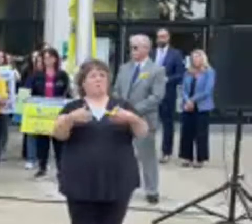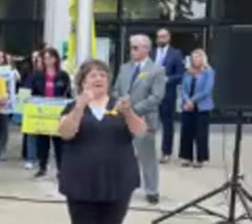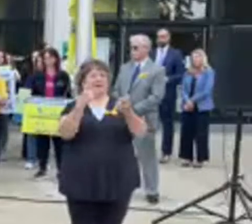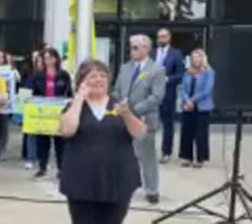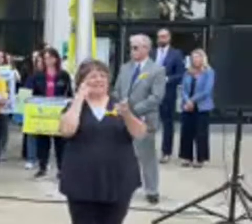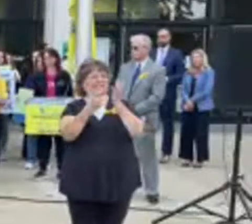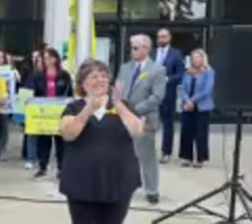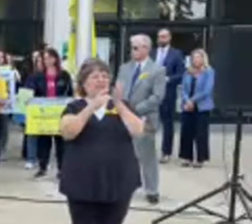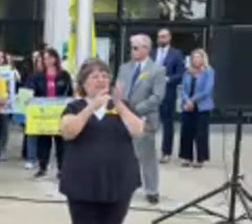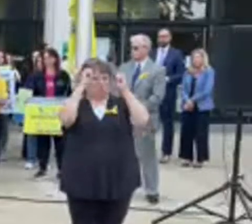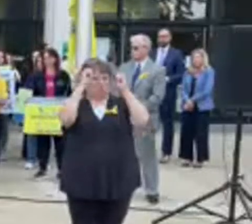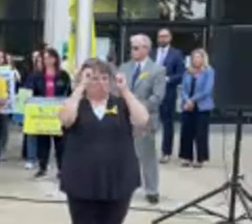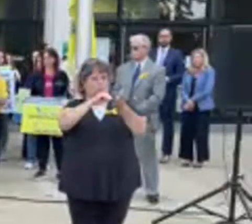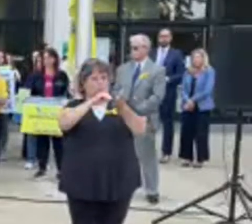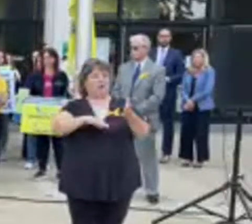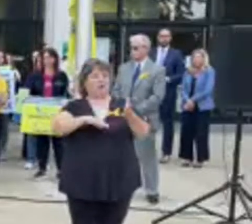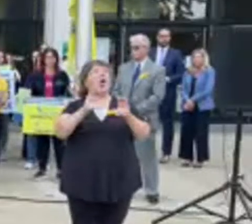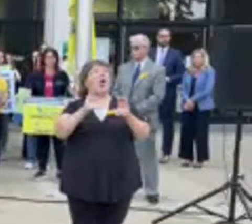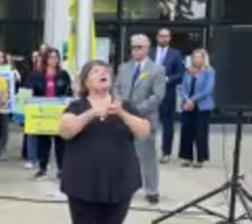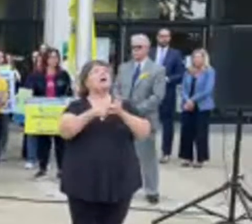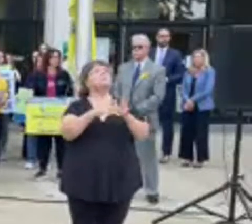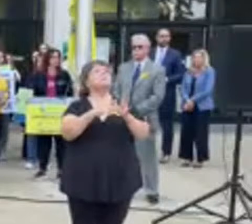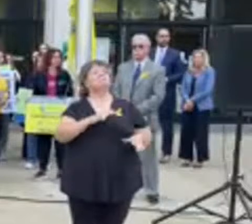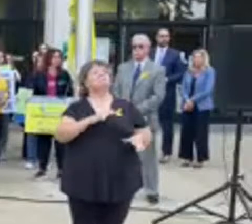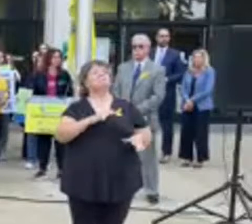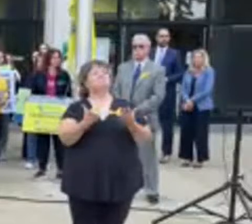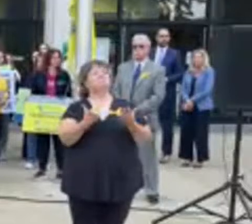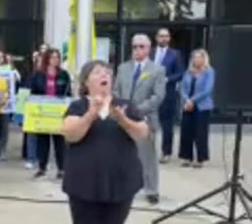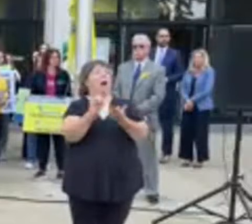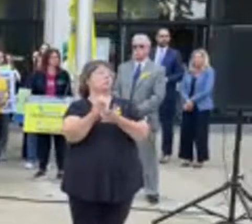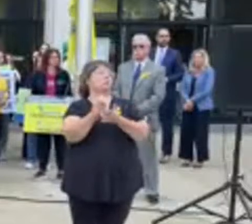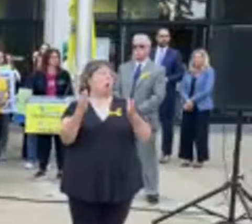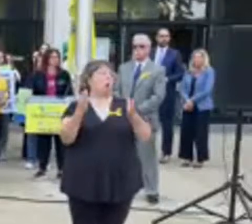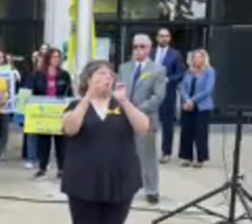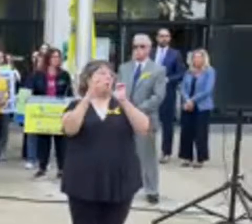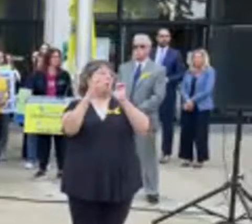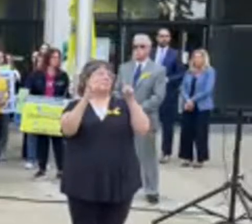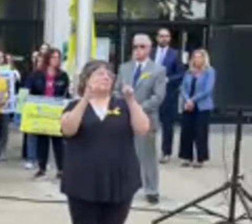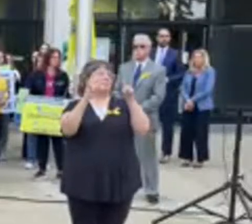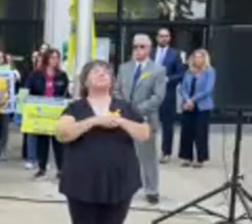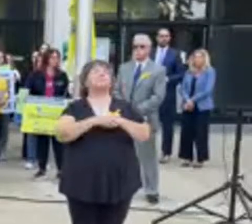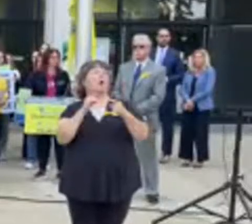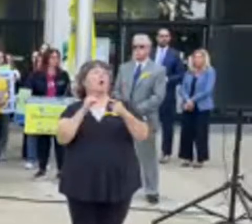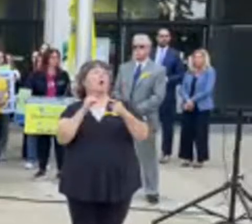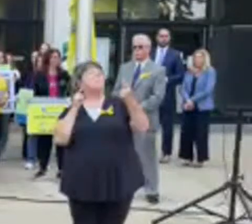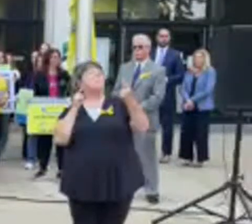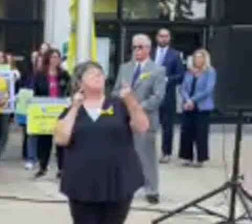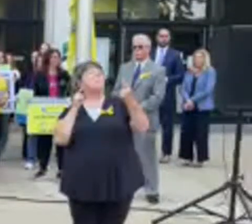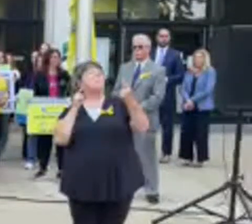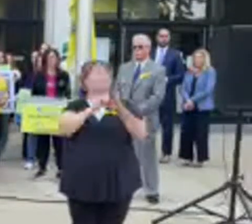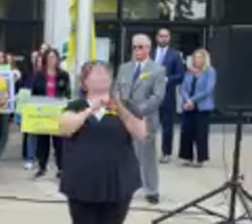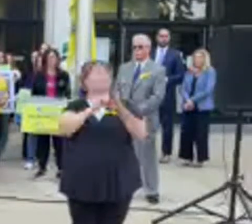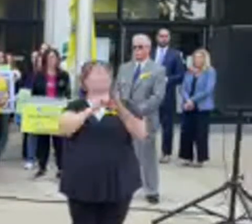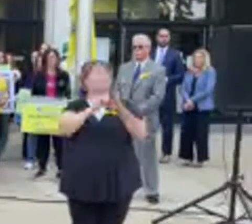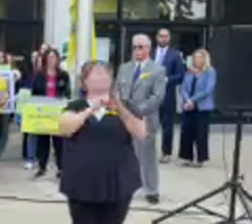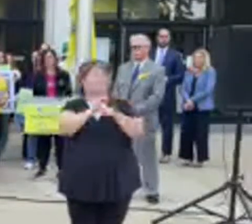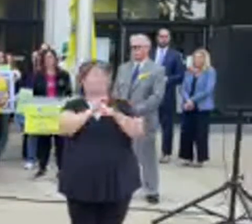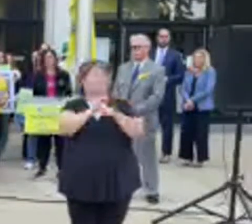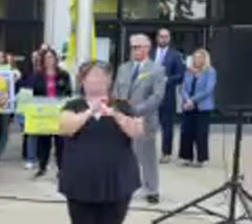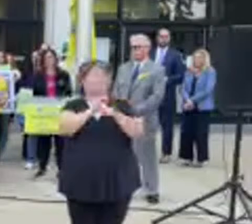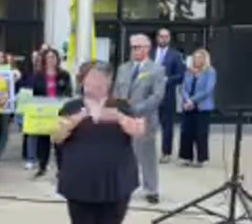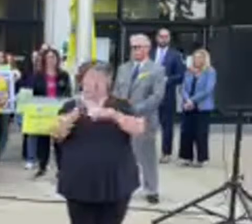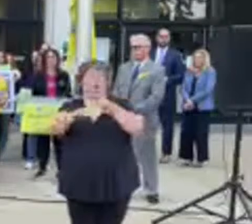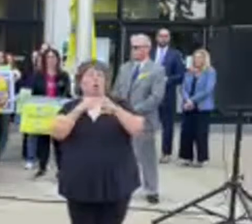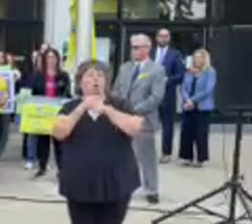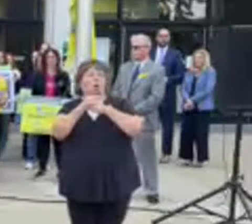technology for our students, and our classroom reflects a modern approach to education. Our mission is to prepare students for career pathways